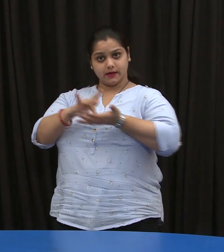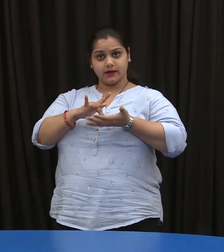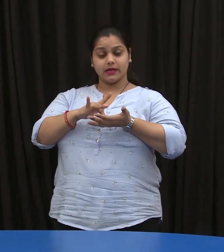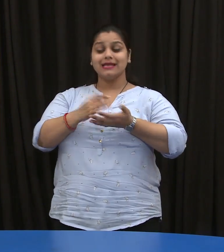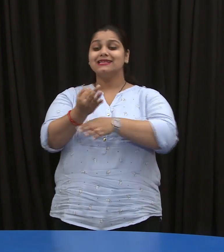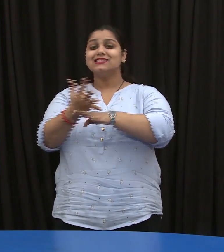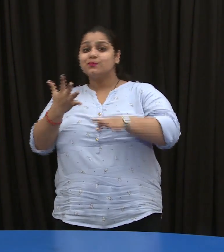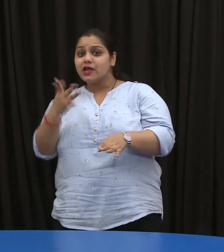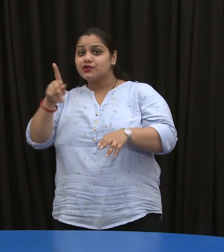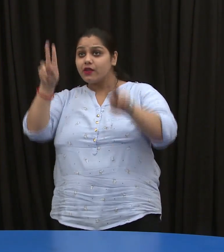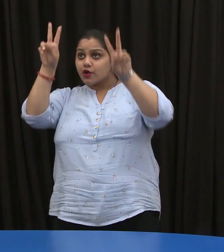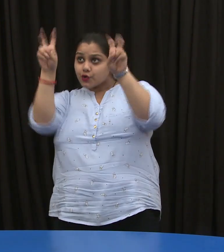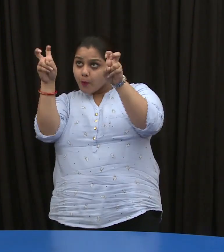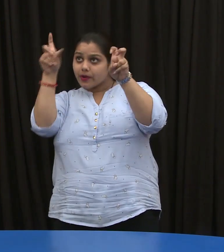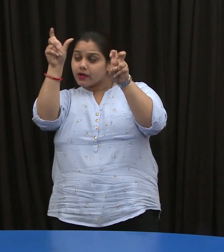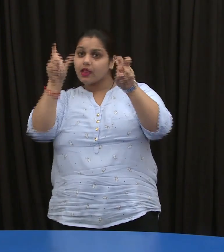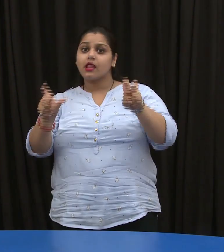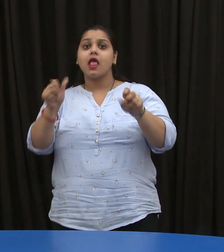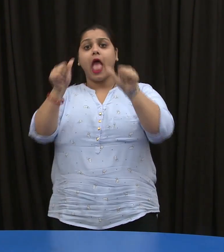specific topic listed alphabetically,